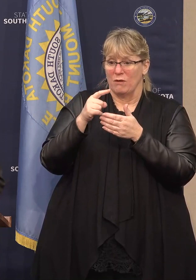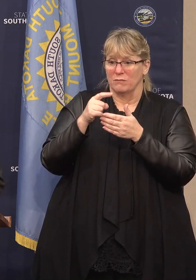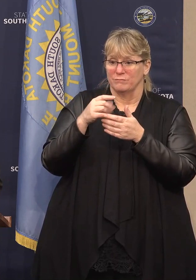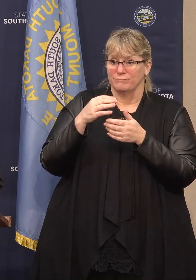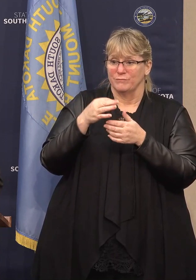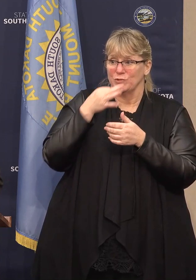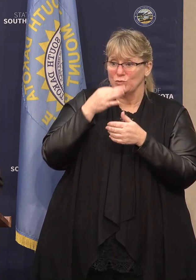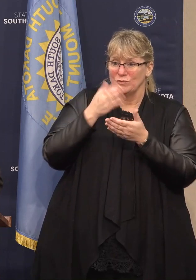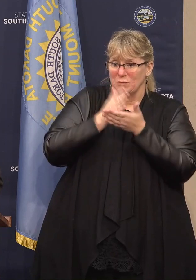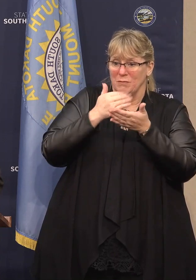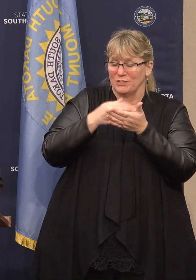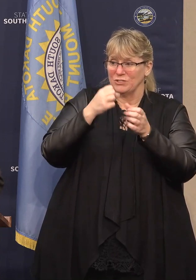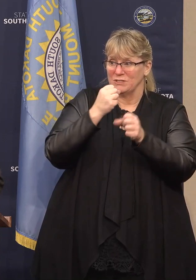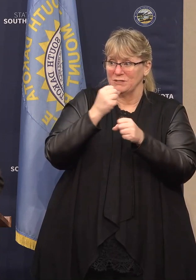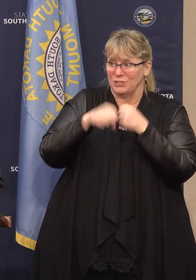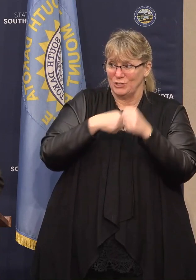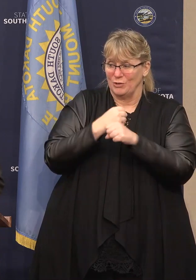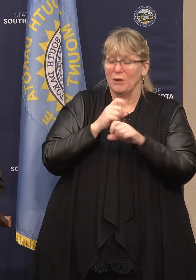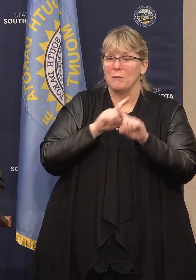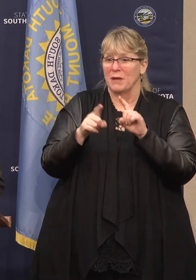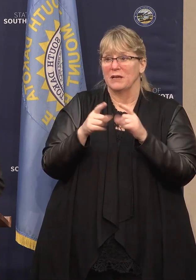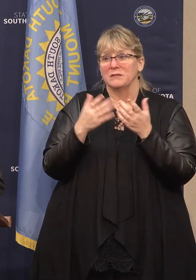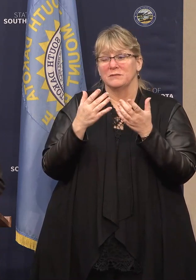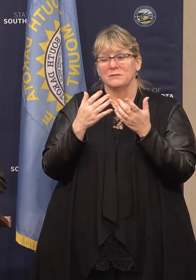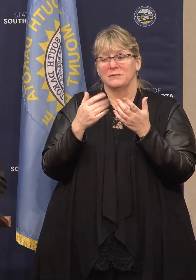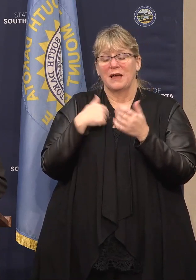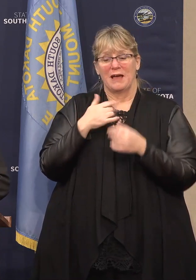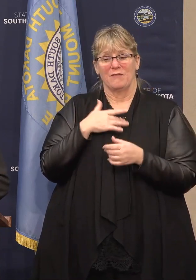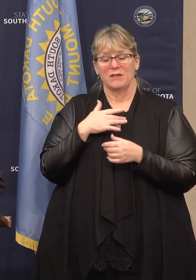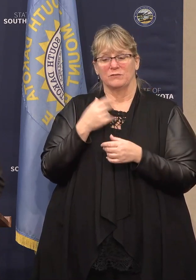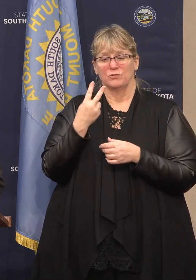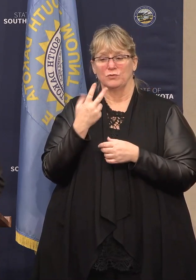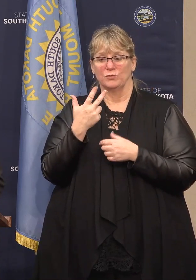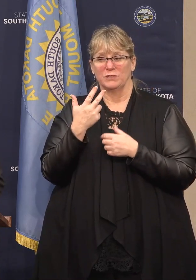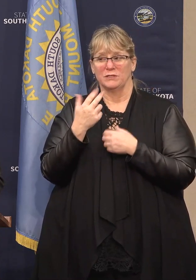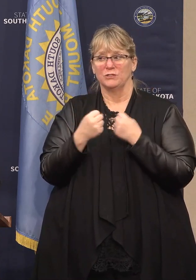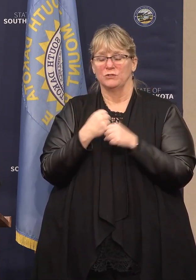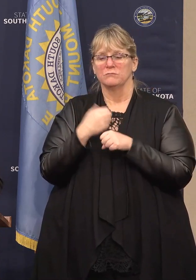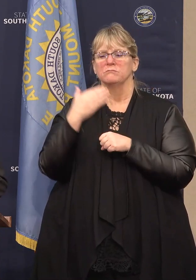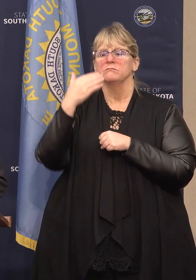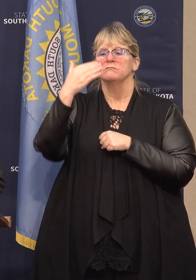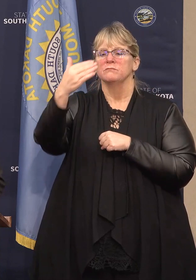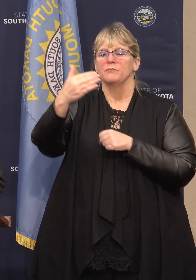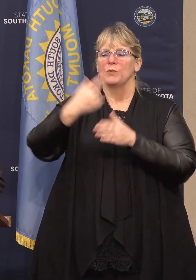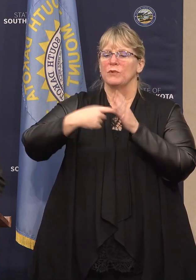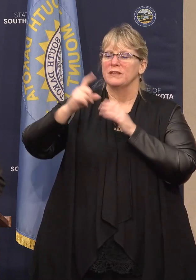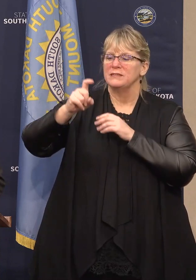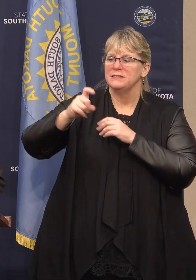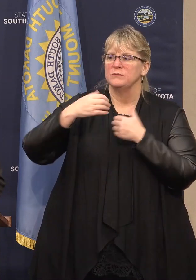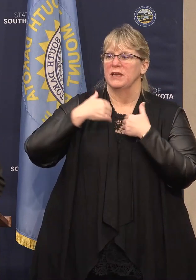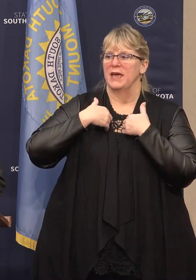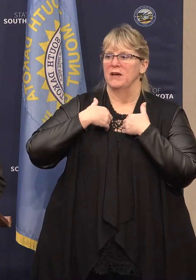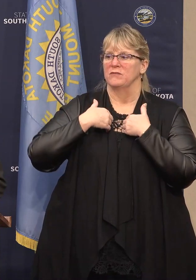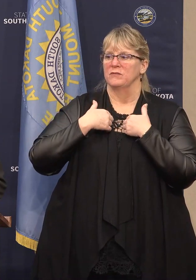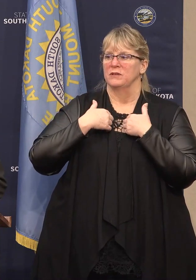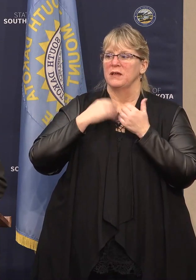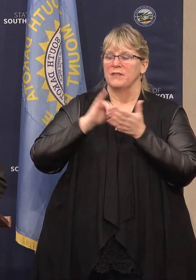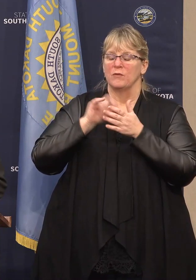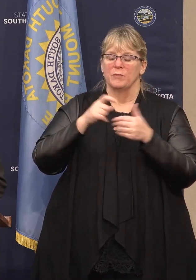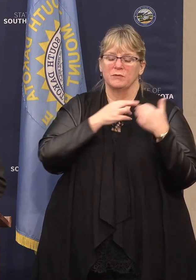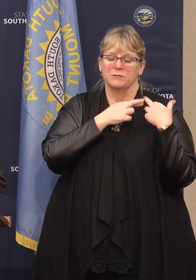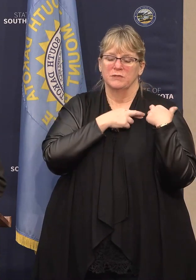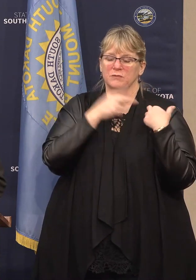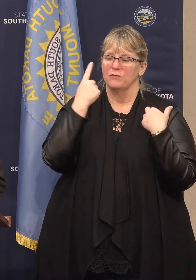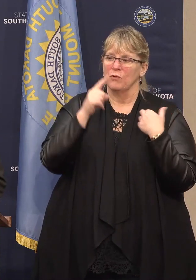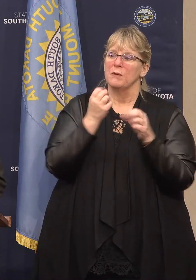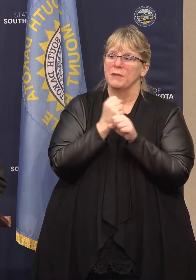year, but it would be wise to look 2 or 3 years down the road and anticipate the needs that we have financially in front of us that we'll be responsible